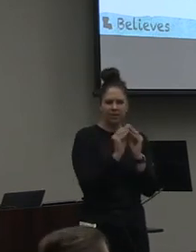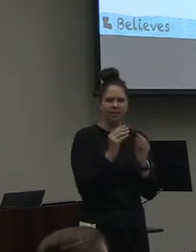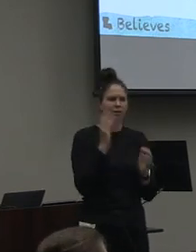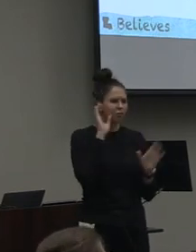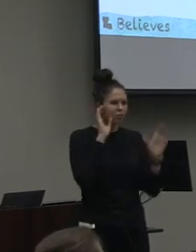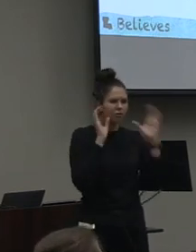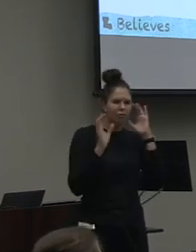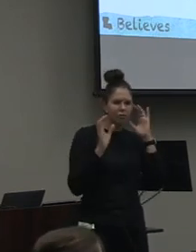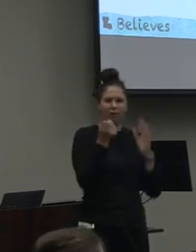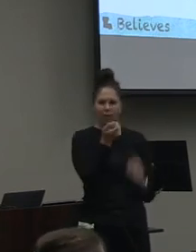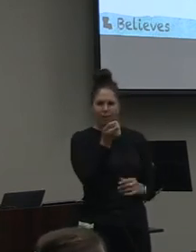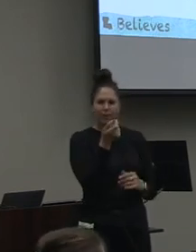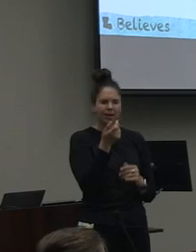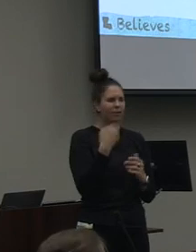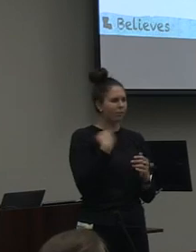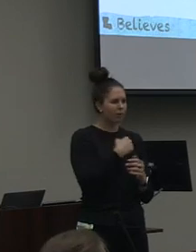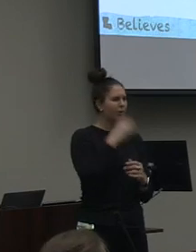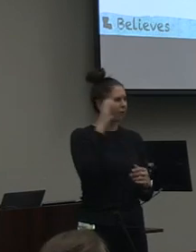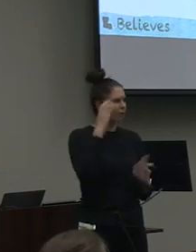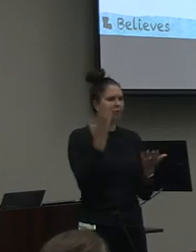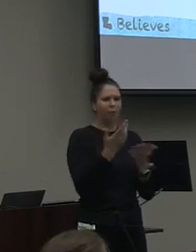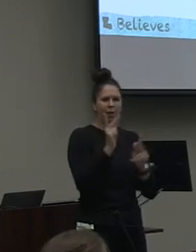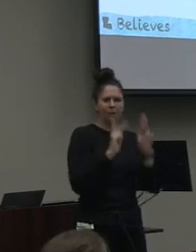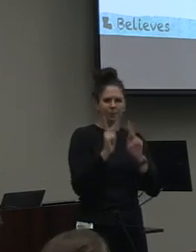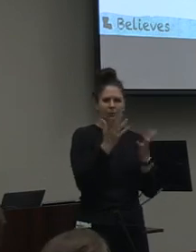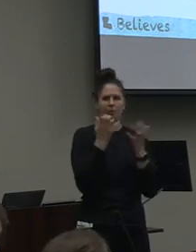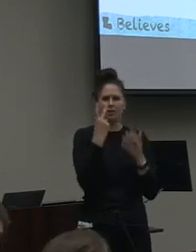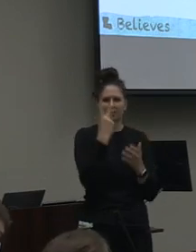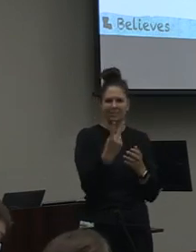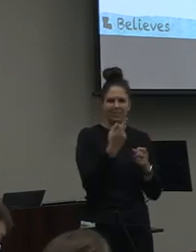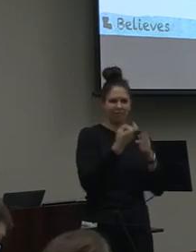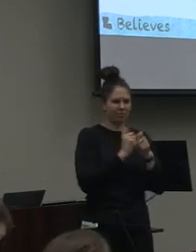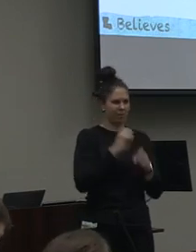We heard what folks want to see